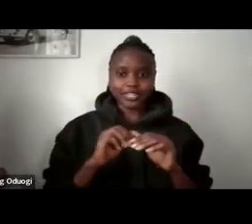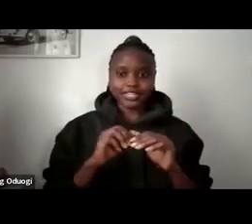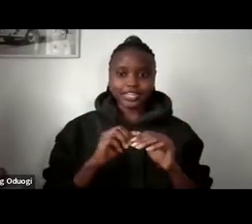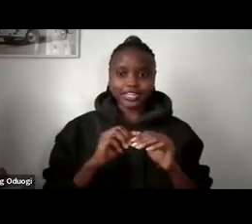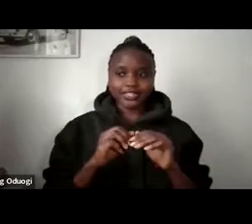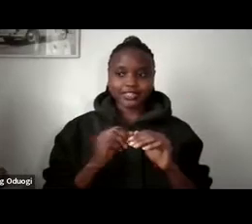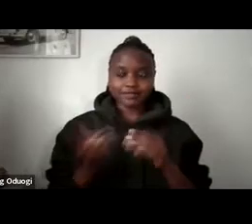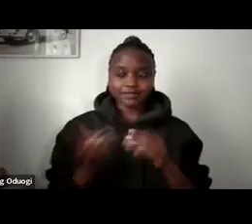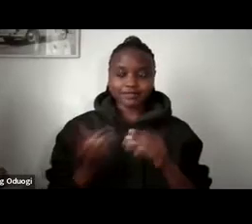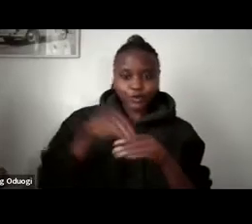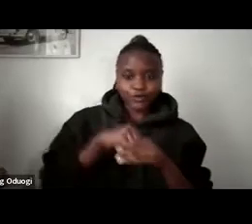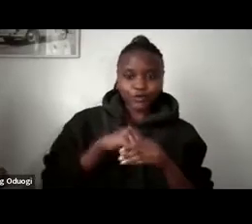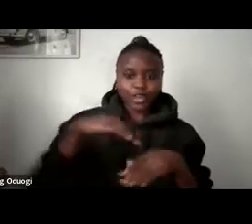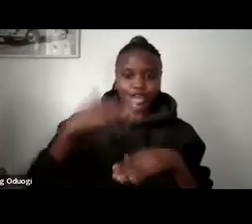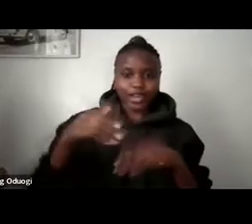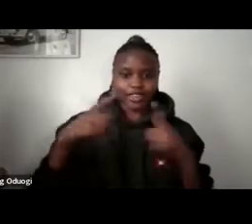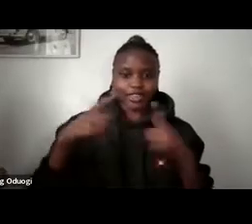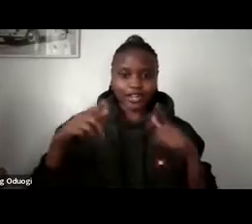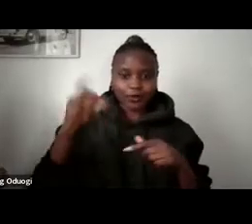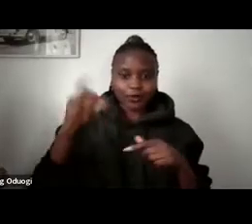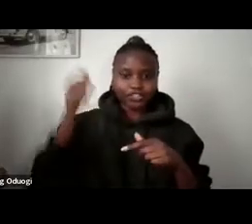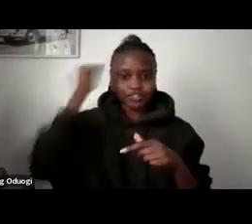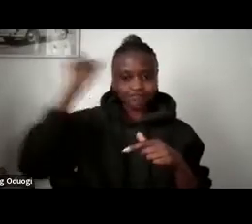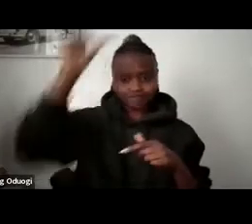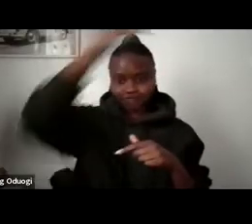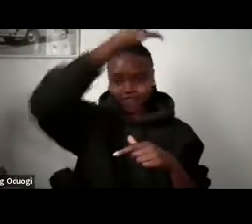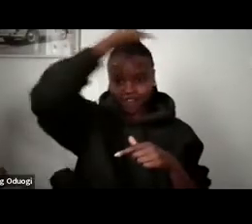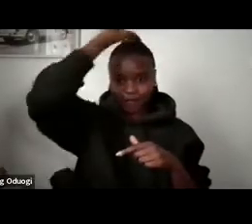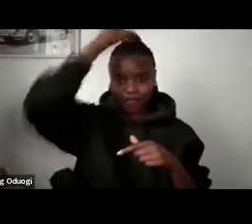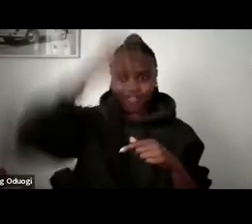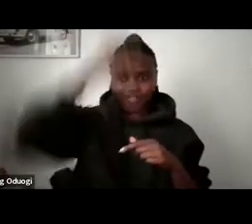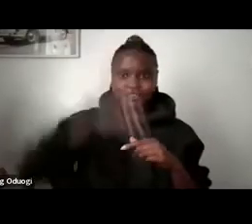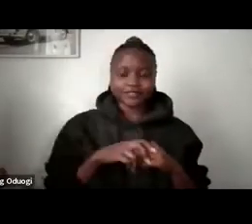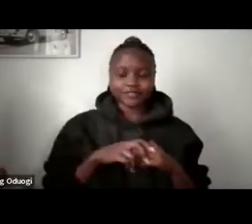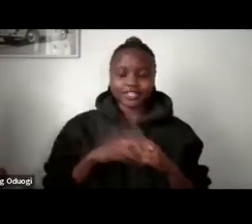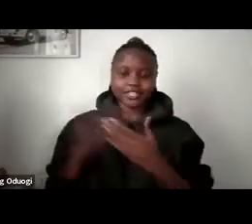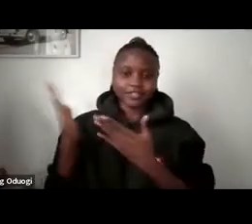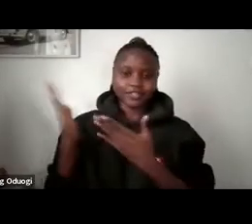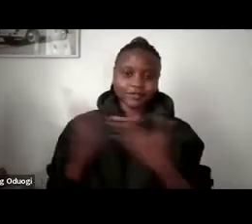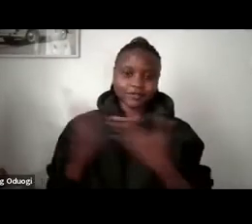Arabic. That is indeed a very welcome inclusion.